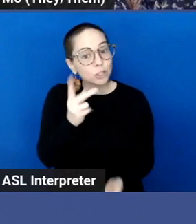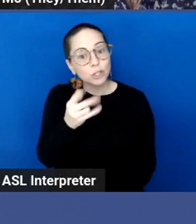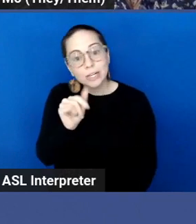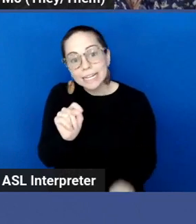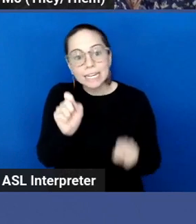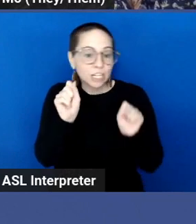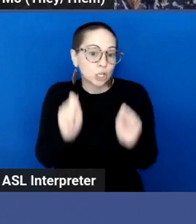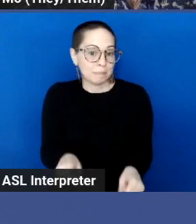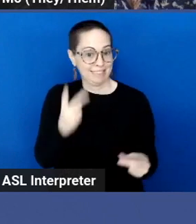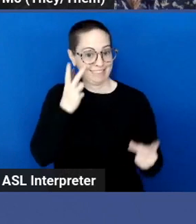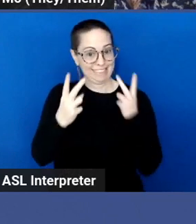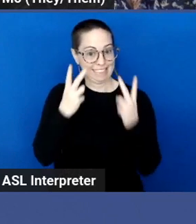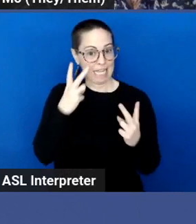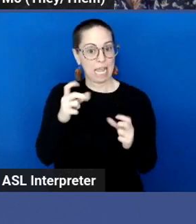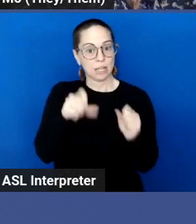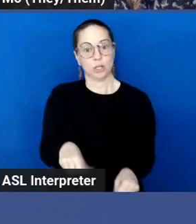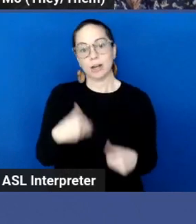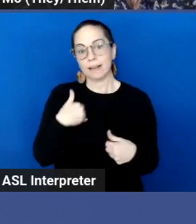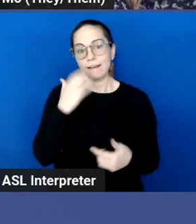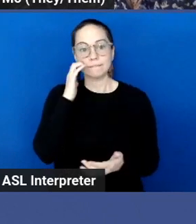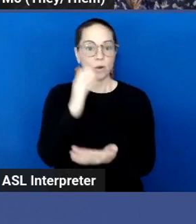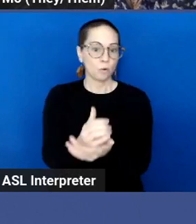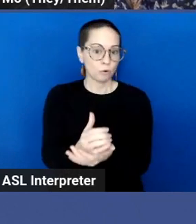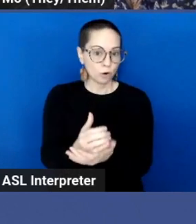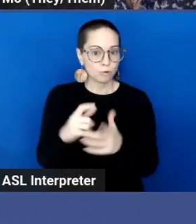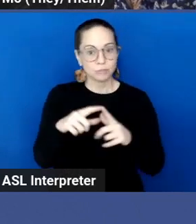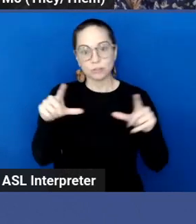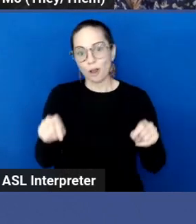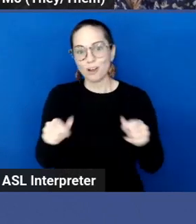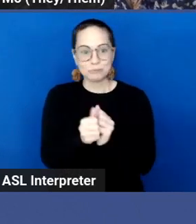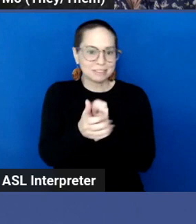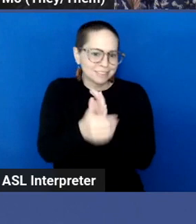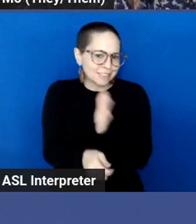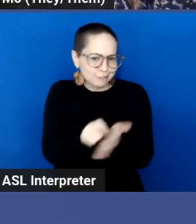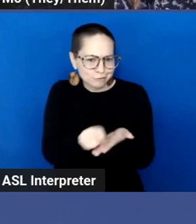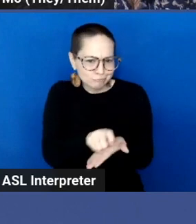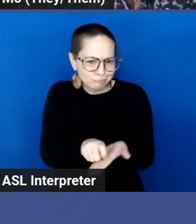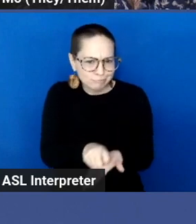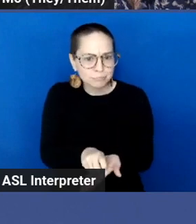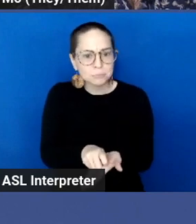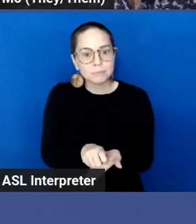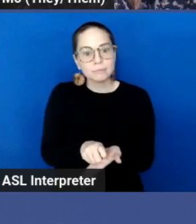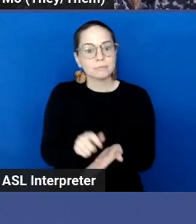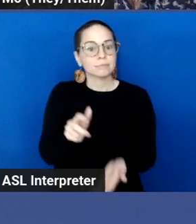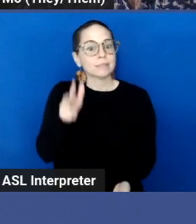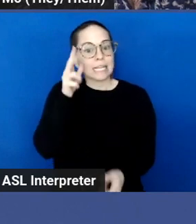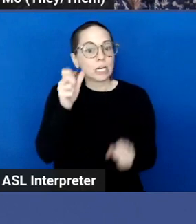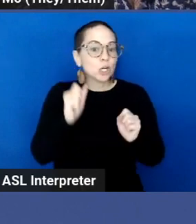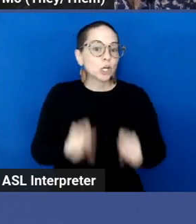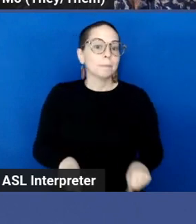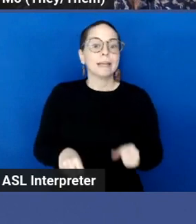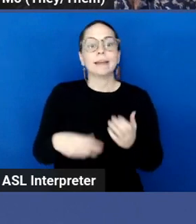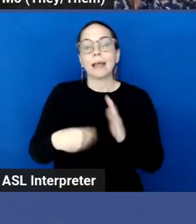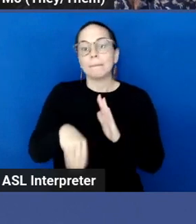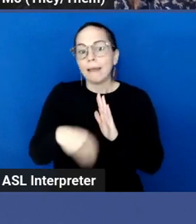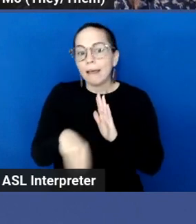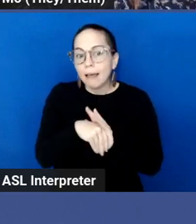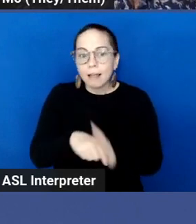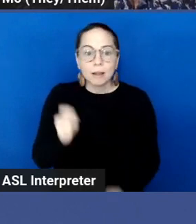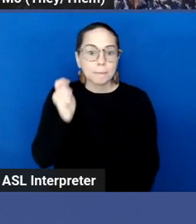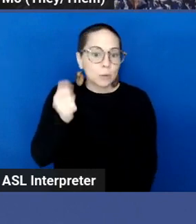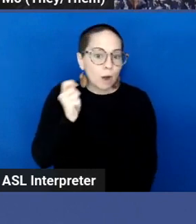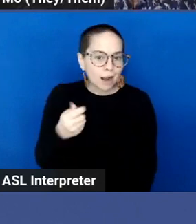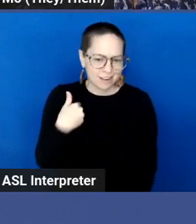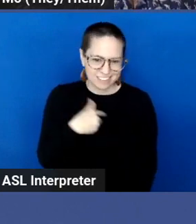for sight. You could do photos, cards with skills written on them. For hearing, you could do a bell, maraca. We